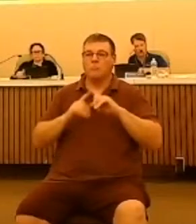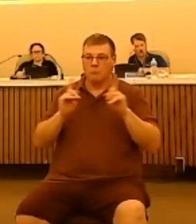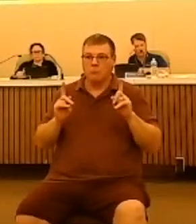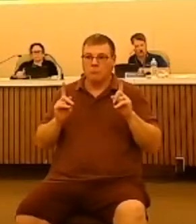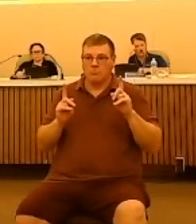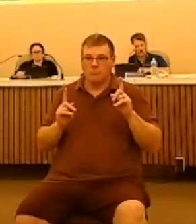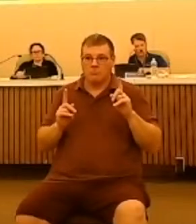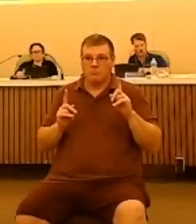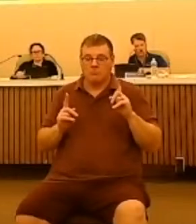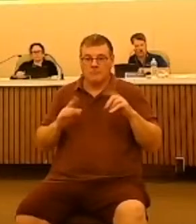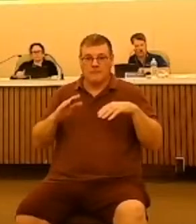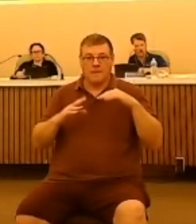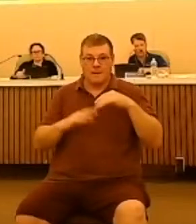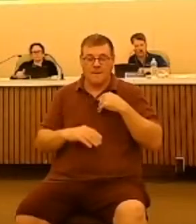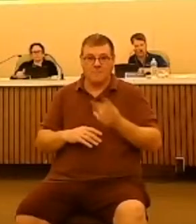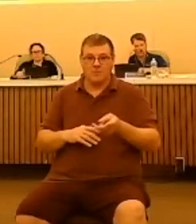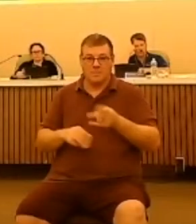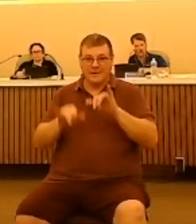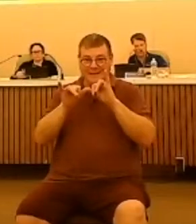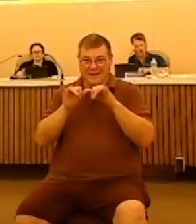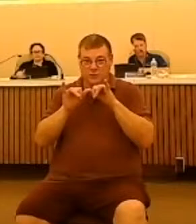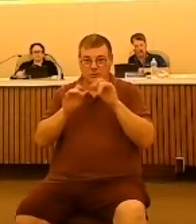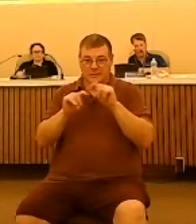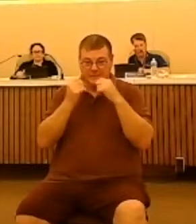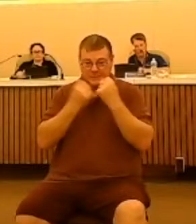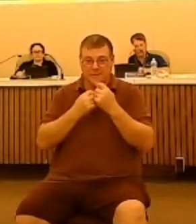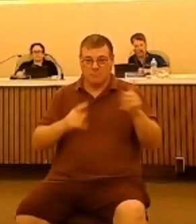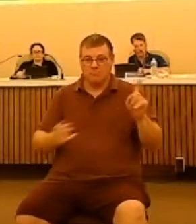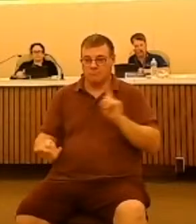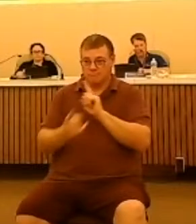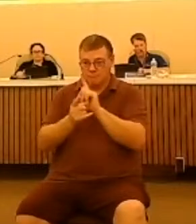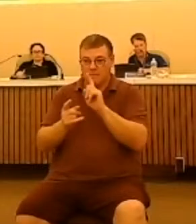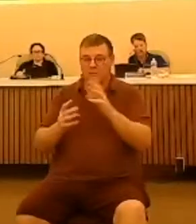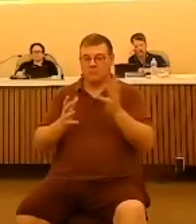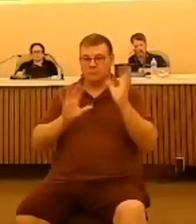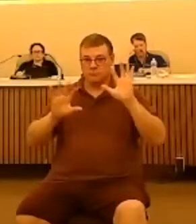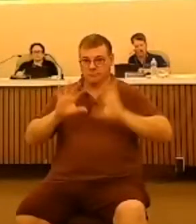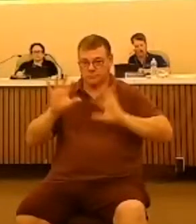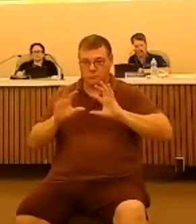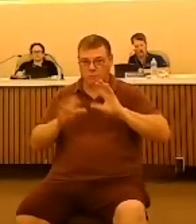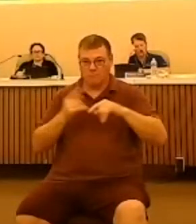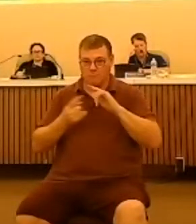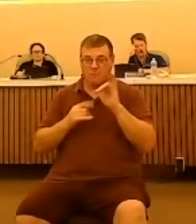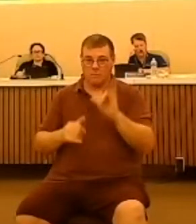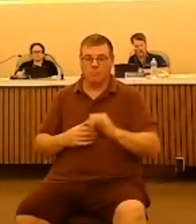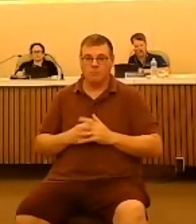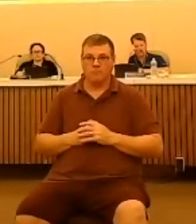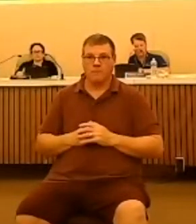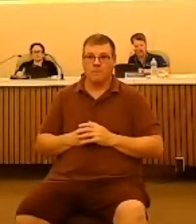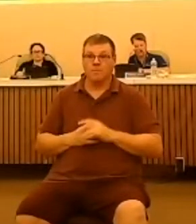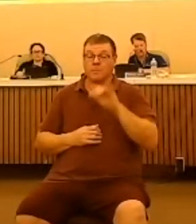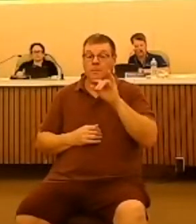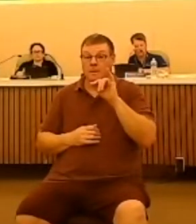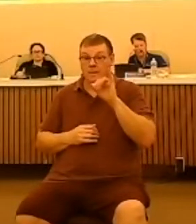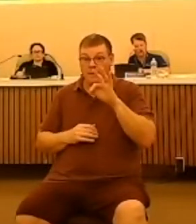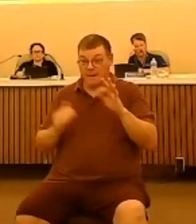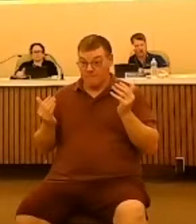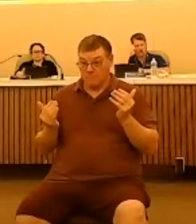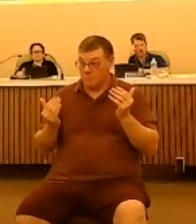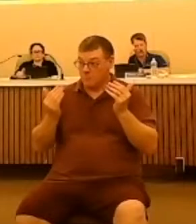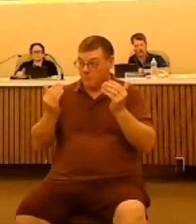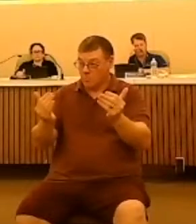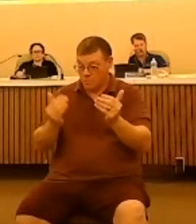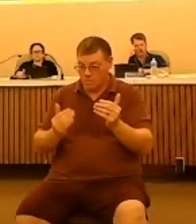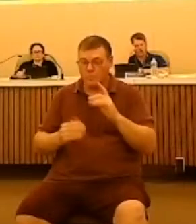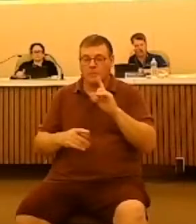a Tuesday engineering team that they meet and talk about these types of issues. So if this were to move forward, they